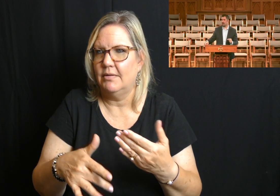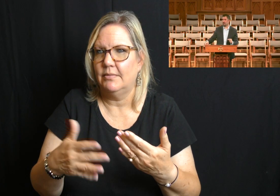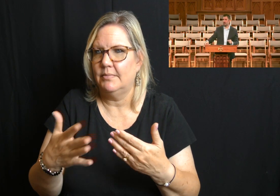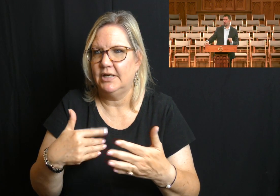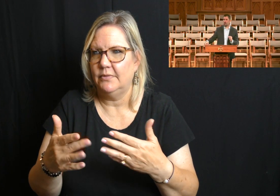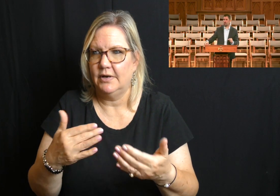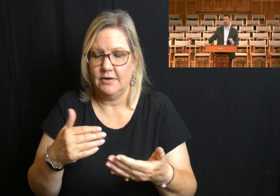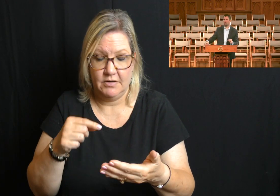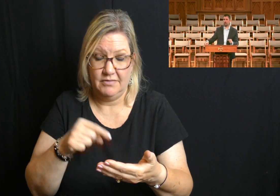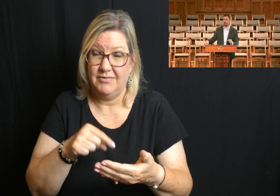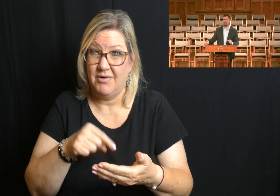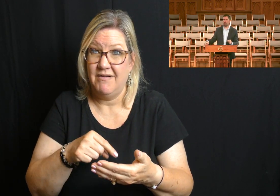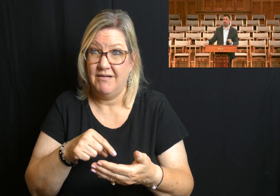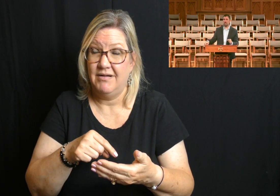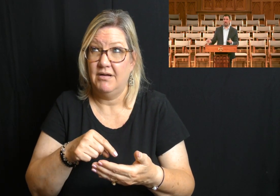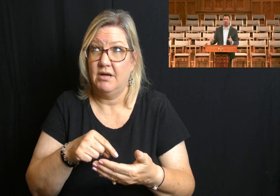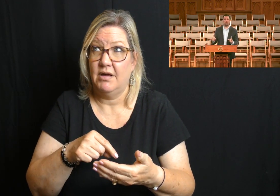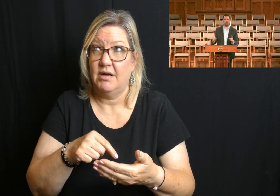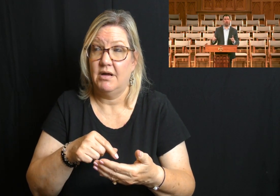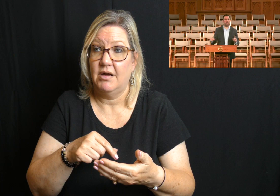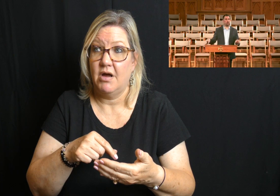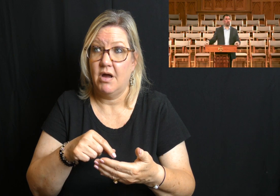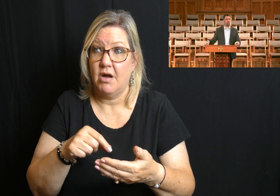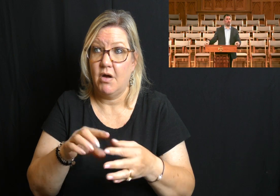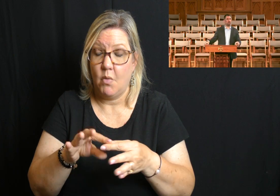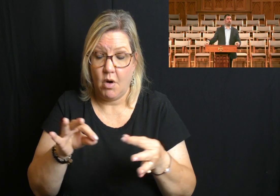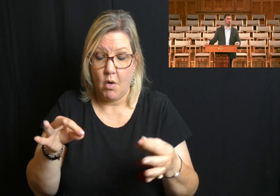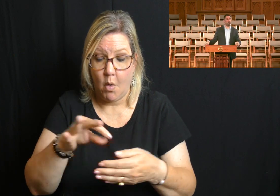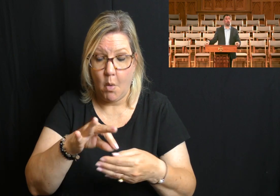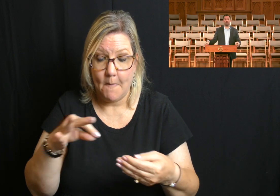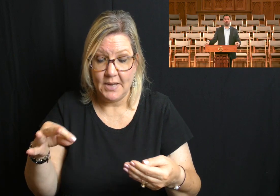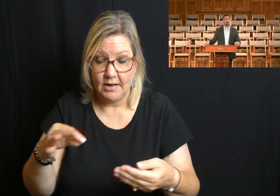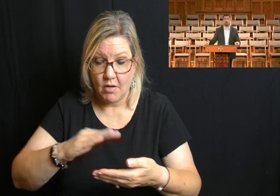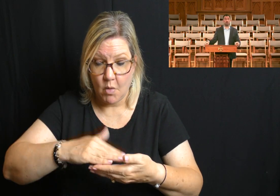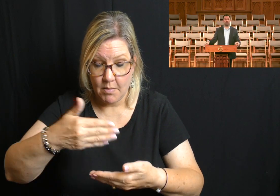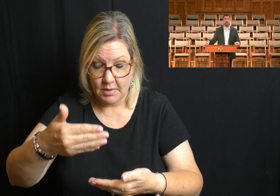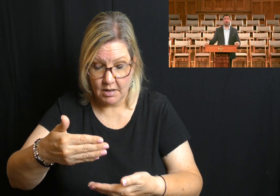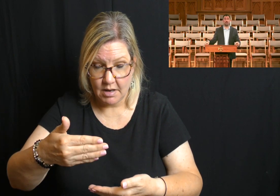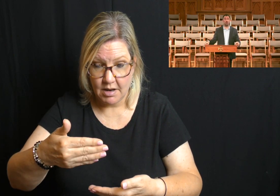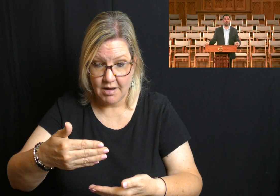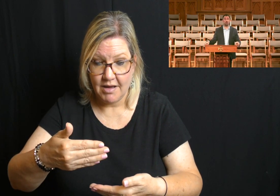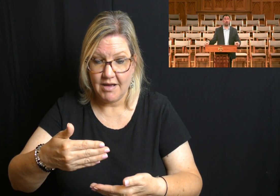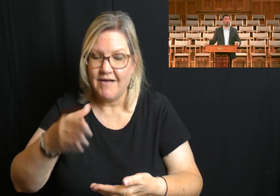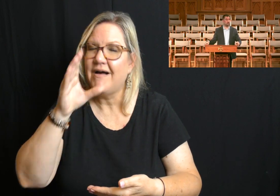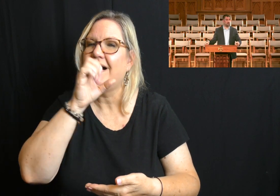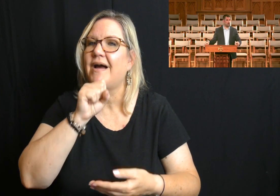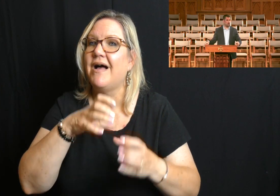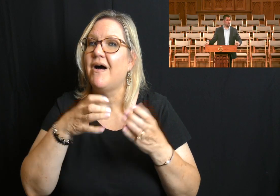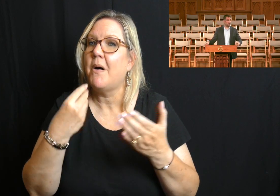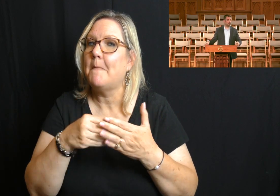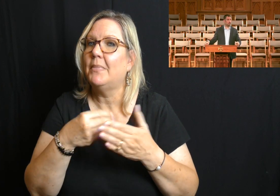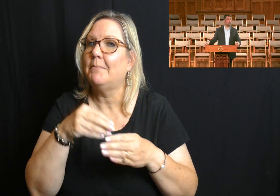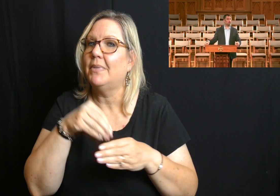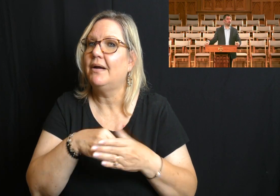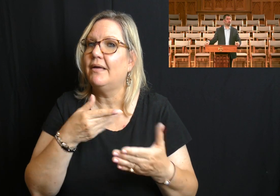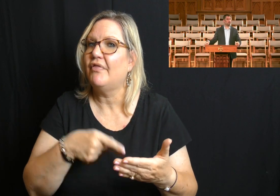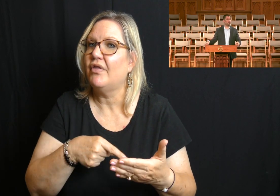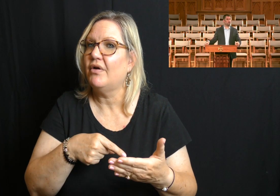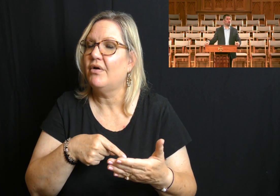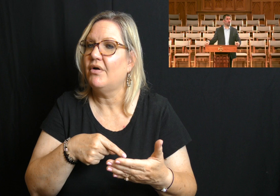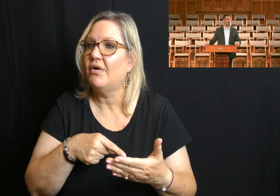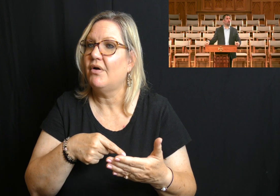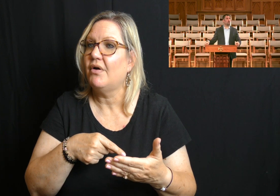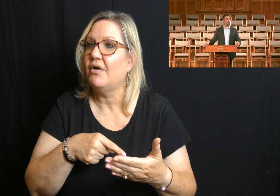was God orchestrating all these things. And when we pop open that envelope, could you guess how much money was in there?